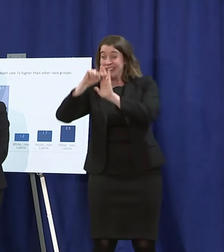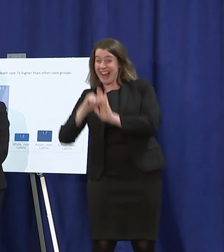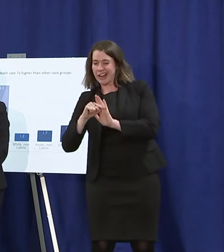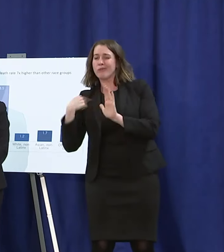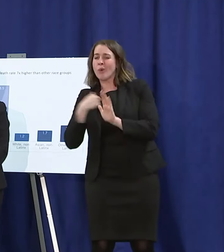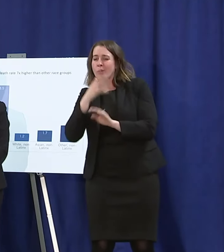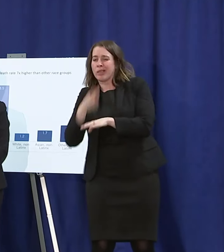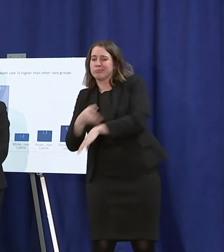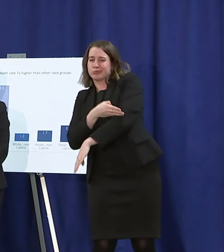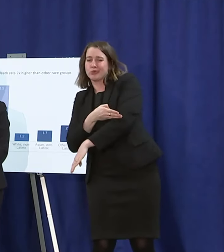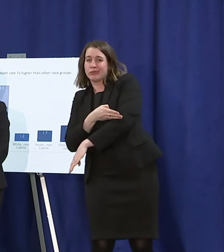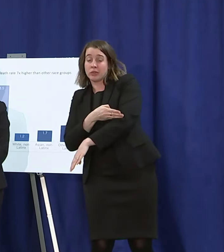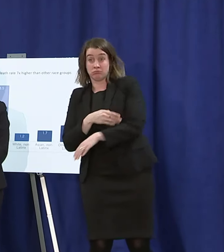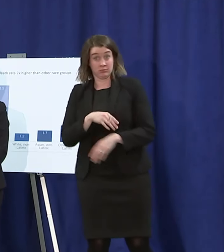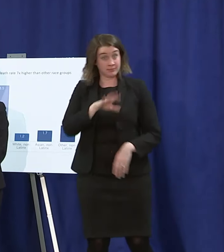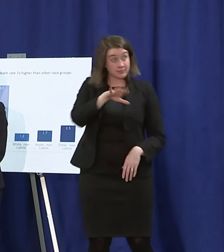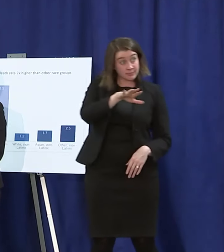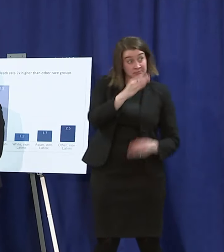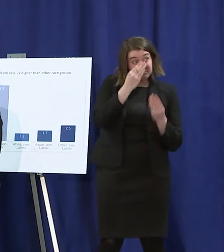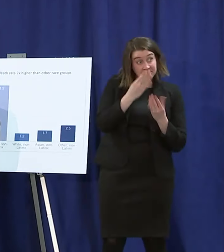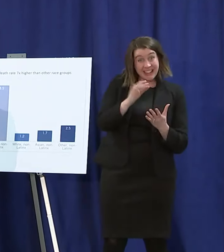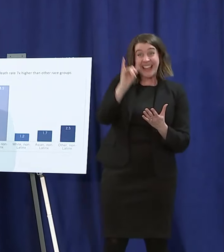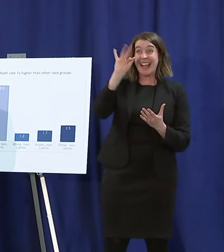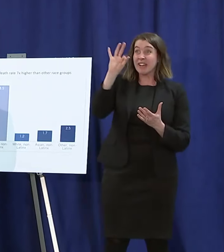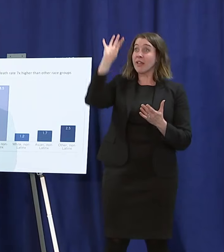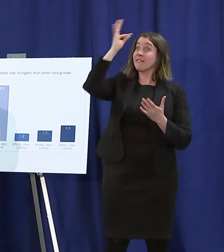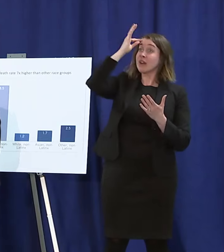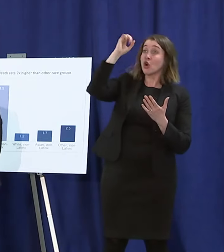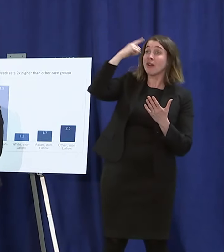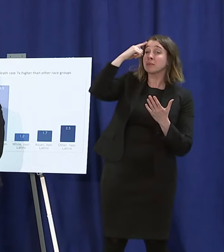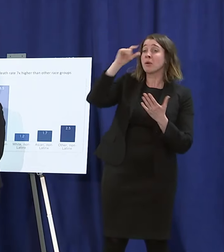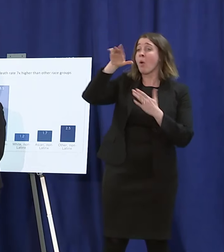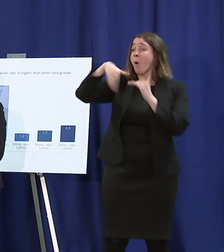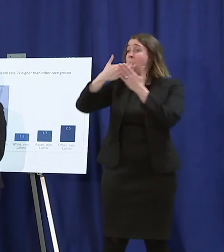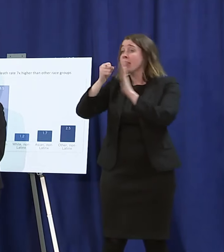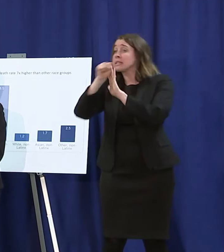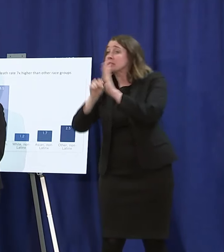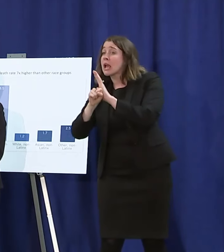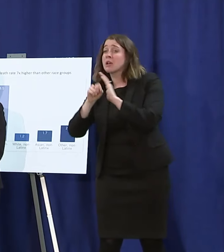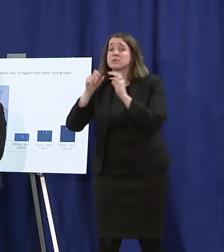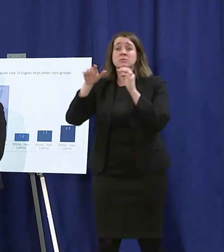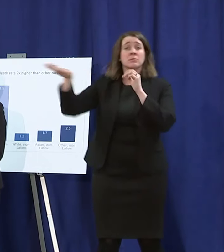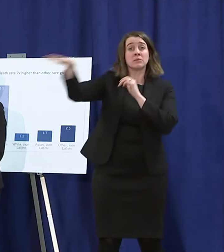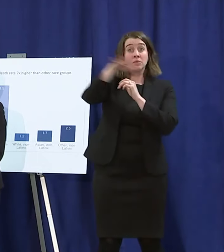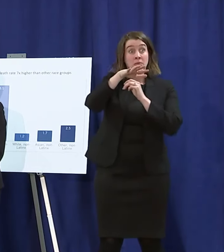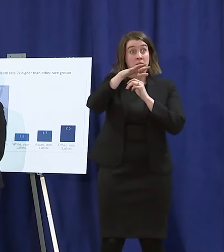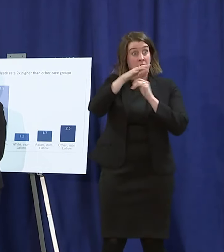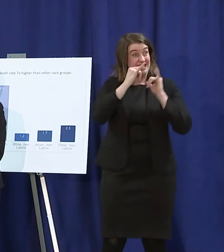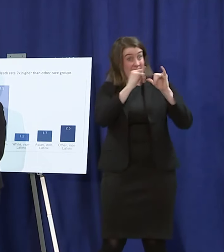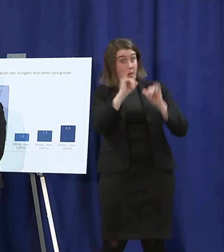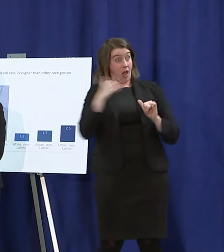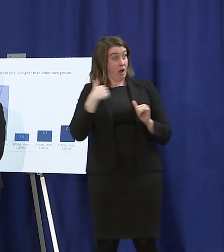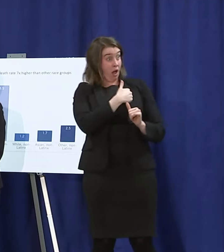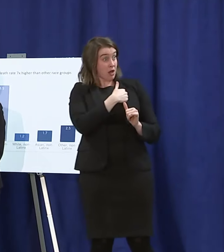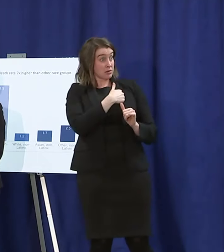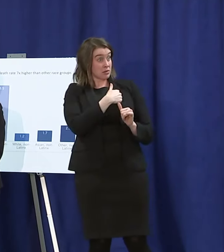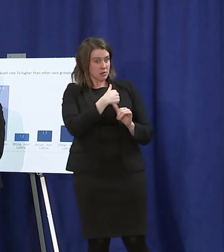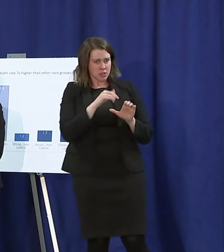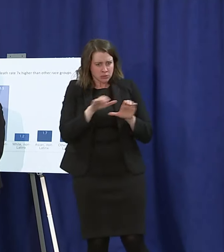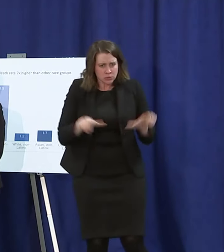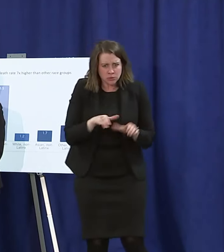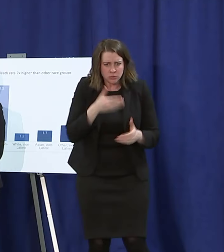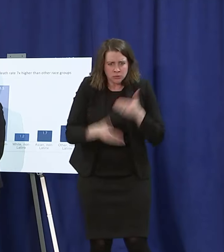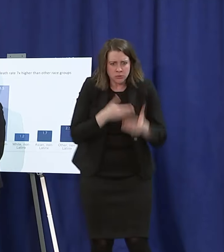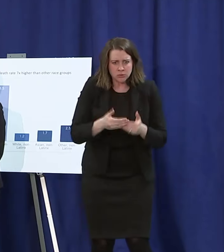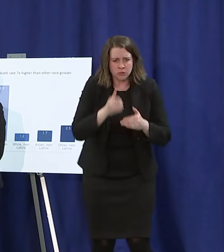levels of government had taken this exercise as seriously as the Chicago Department of Public Health did, taken its after action and